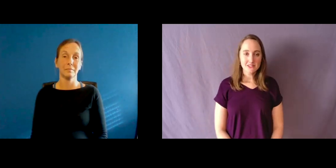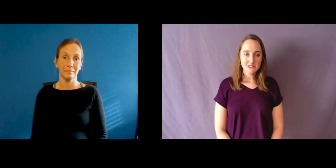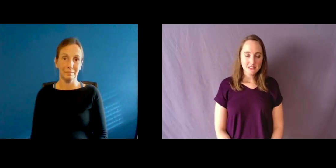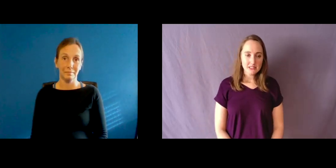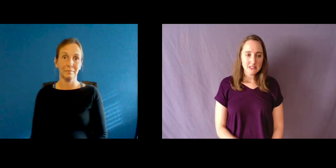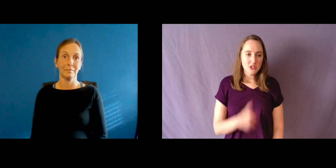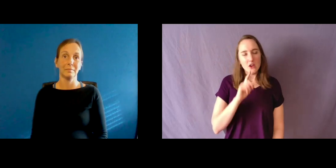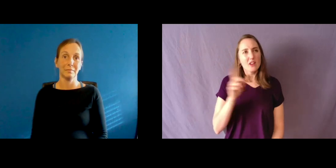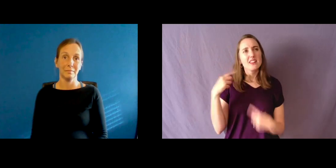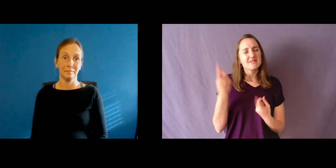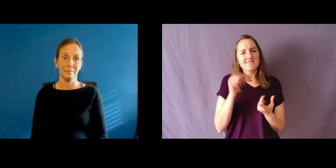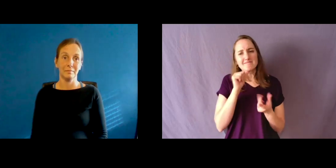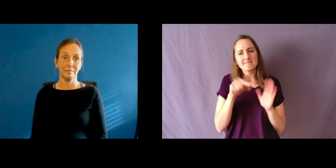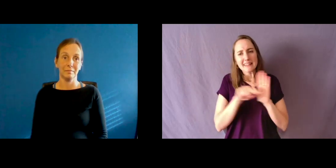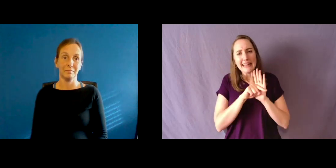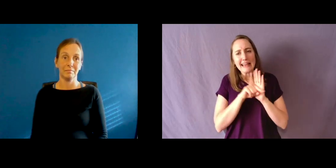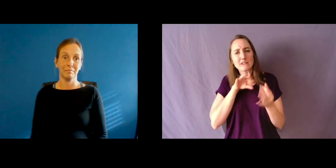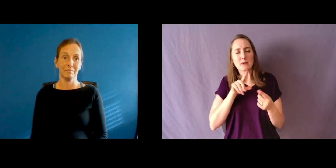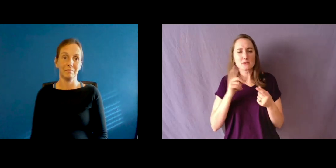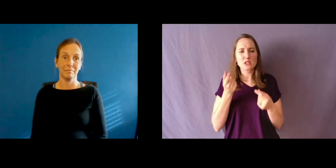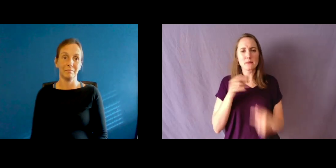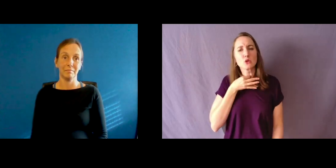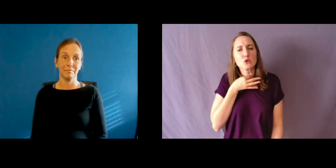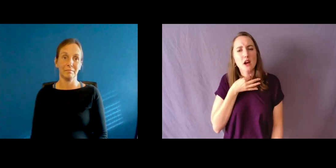never been any negative feedback. It's more so just kind of been the